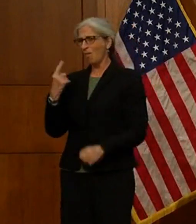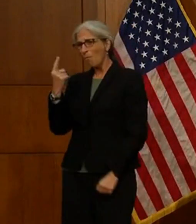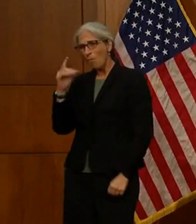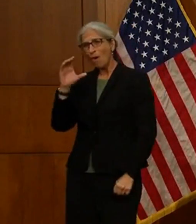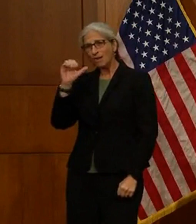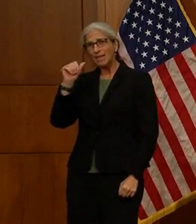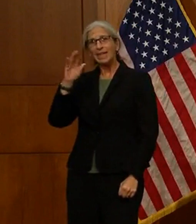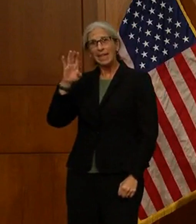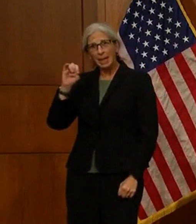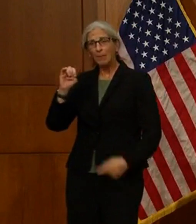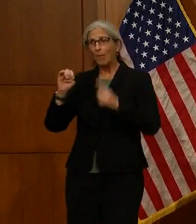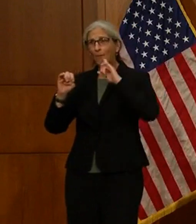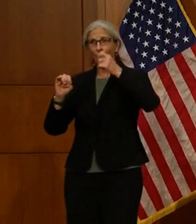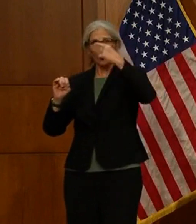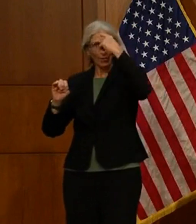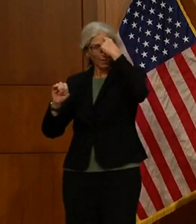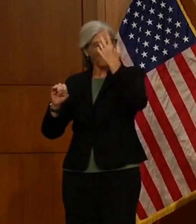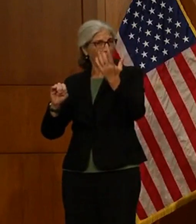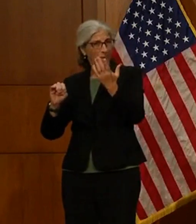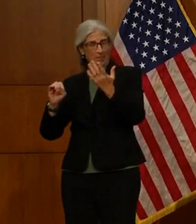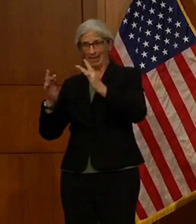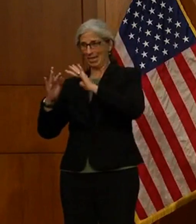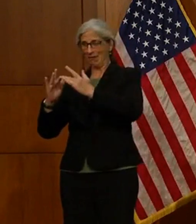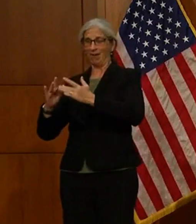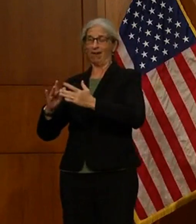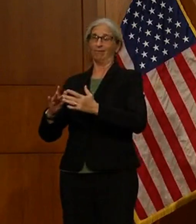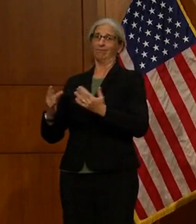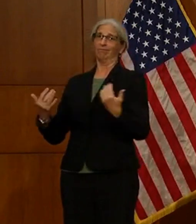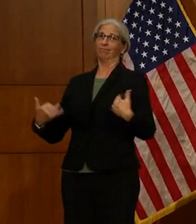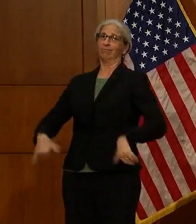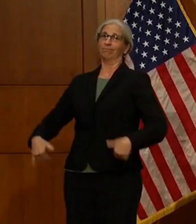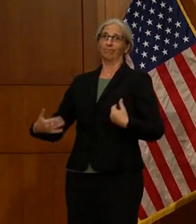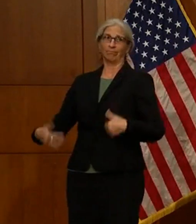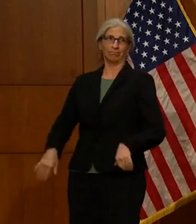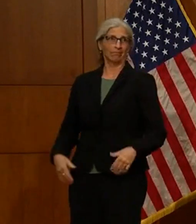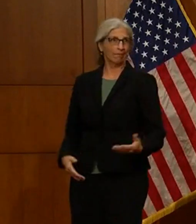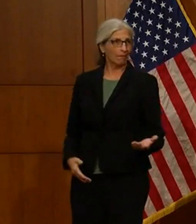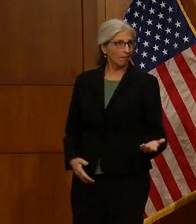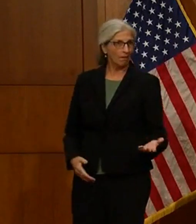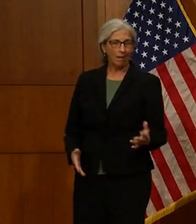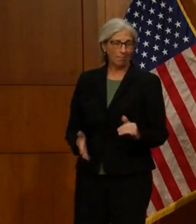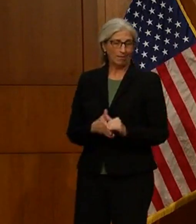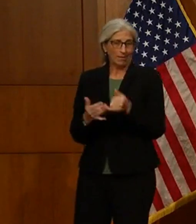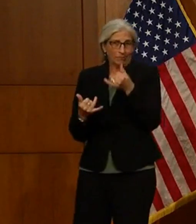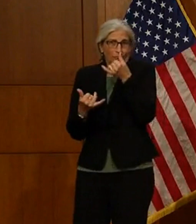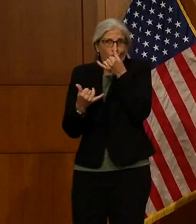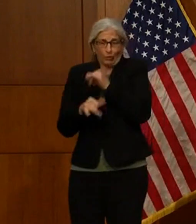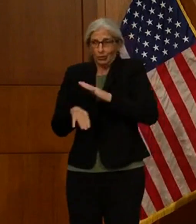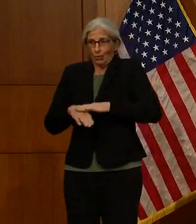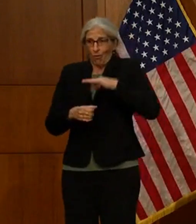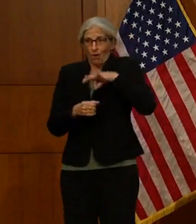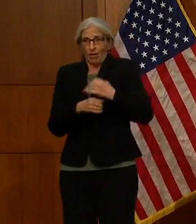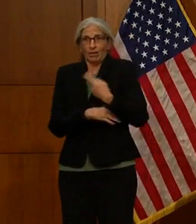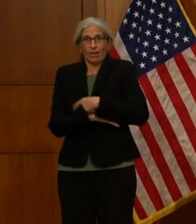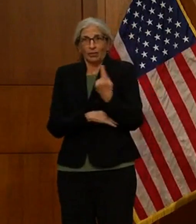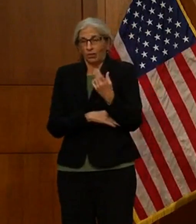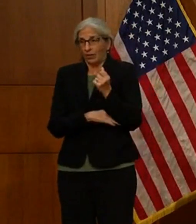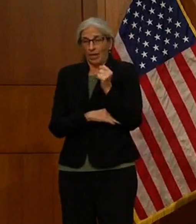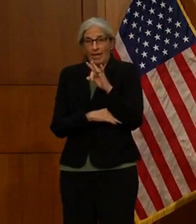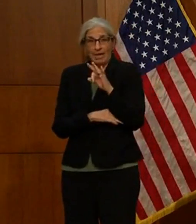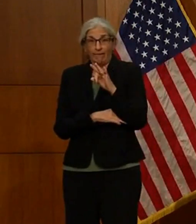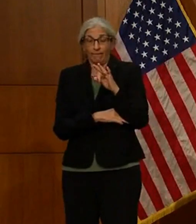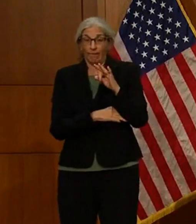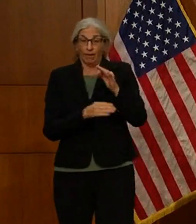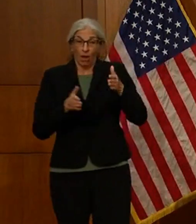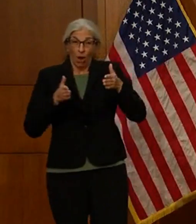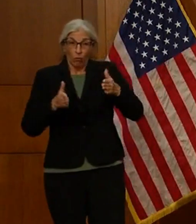cut? This seems like a pretty scary possibility on election day of, a road